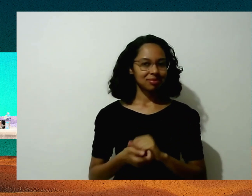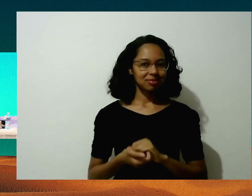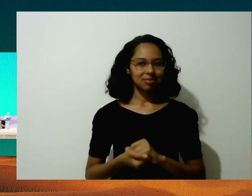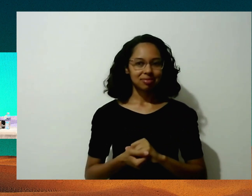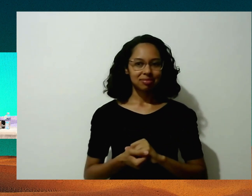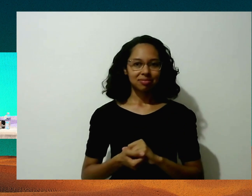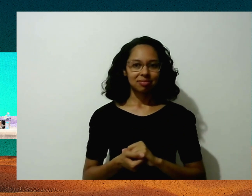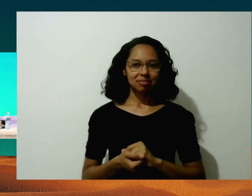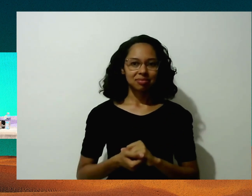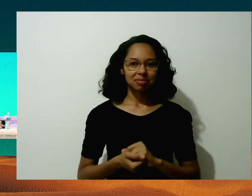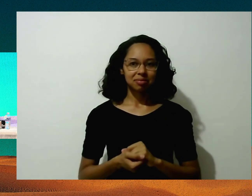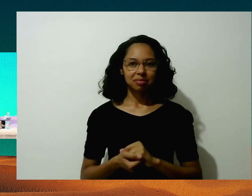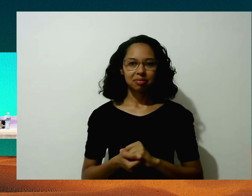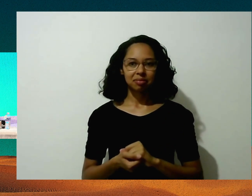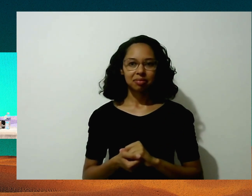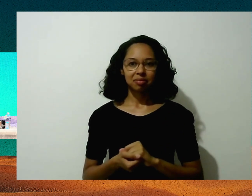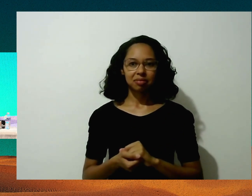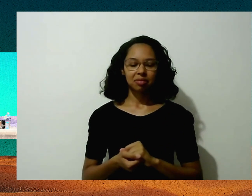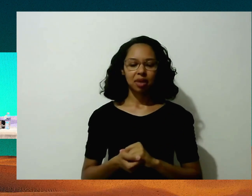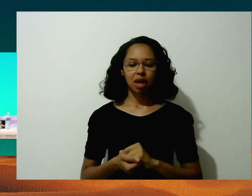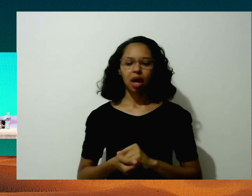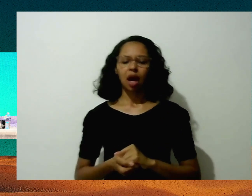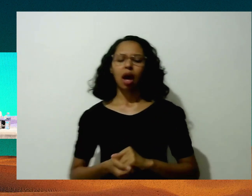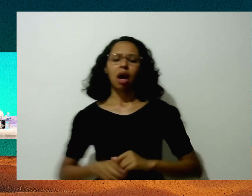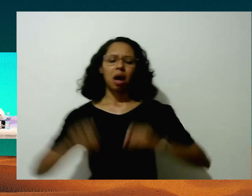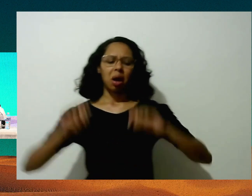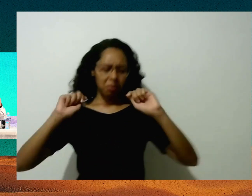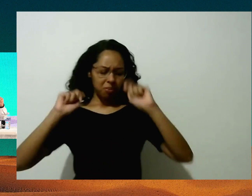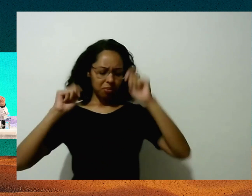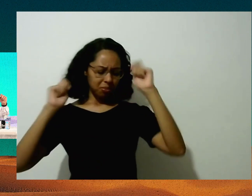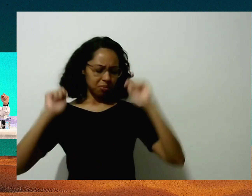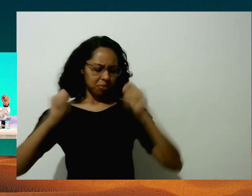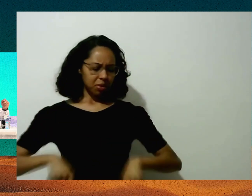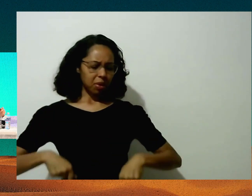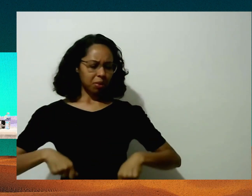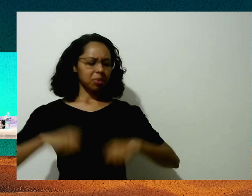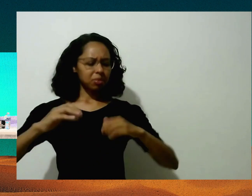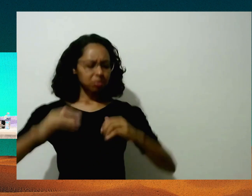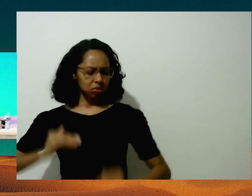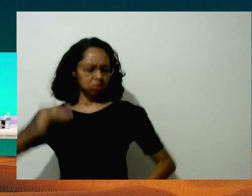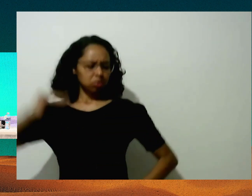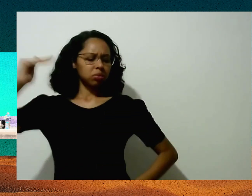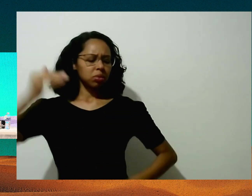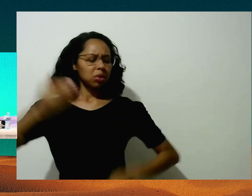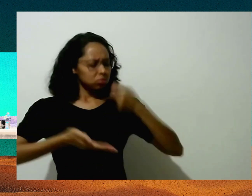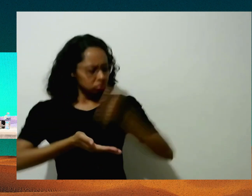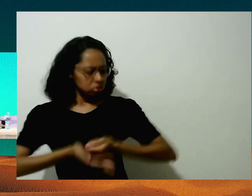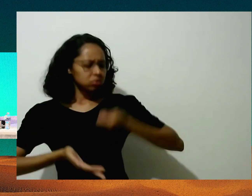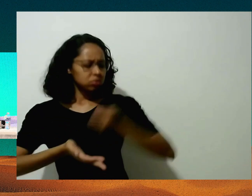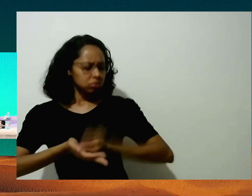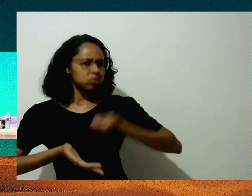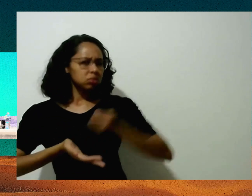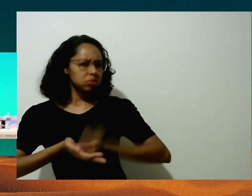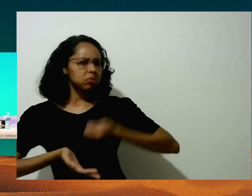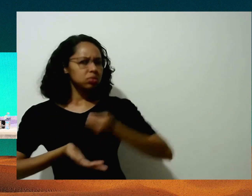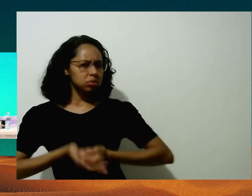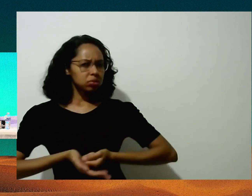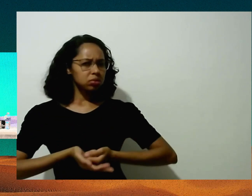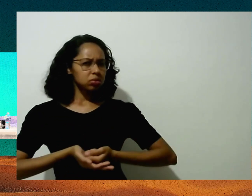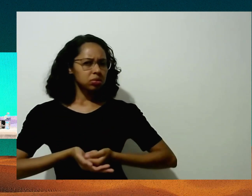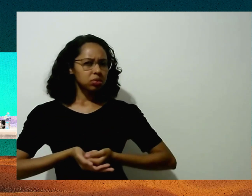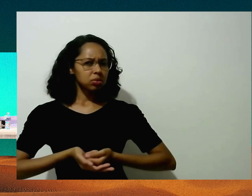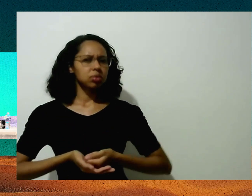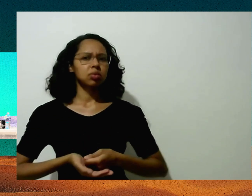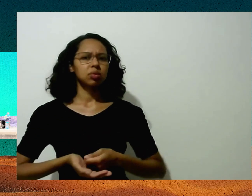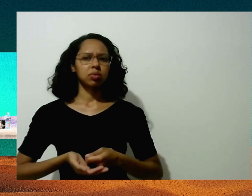Lutar pela sua posição na igreja? To fight for your position in the church? Usar sua capacidade que Deus